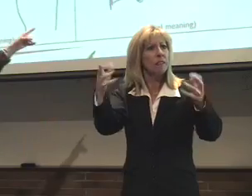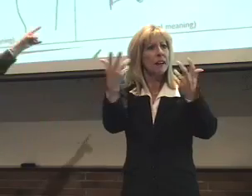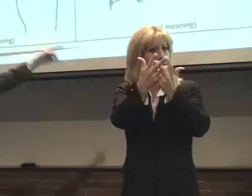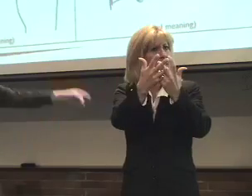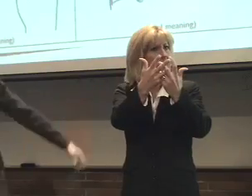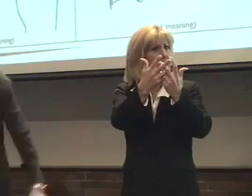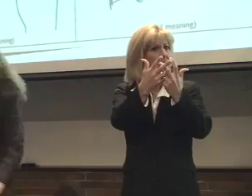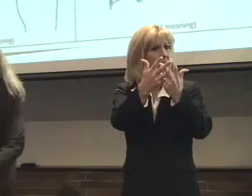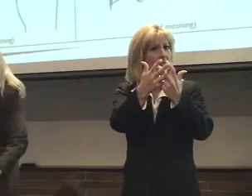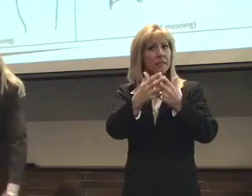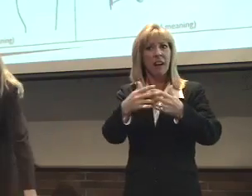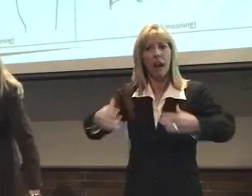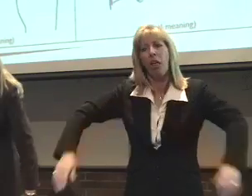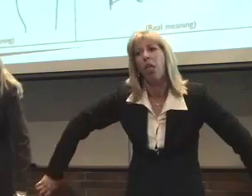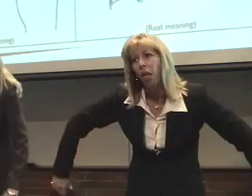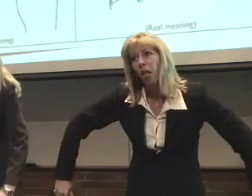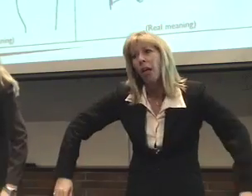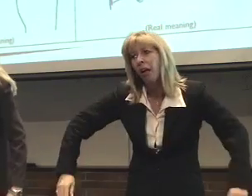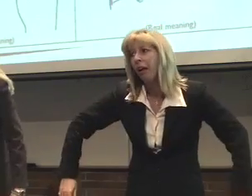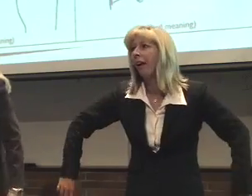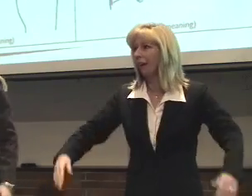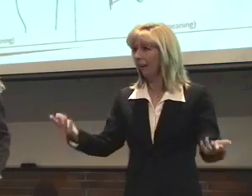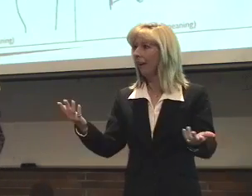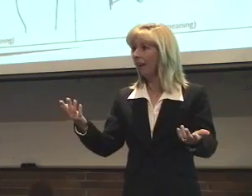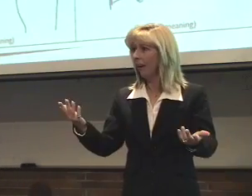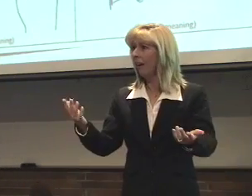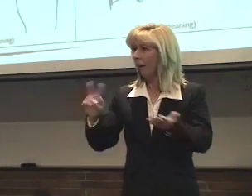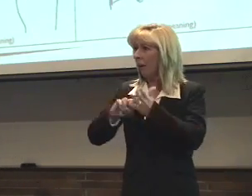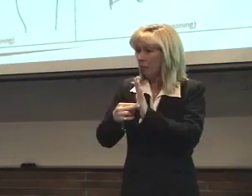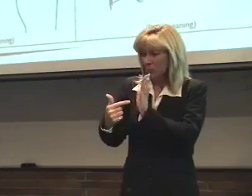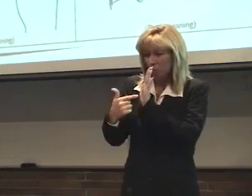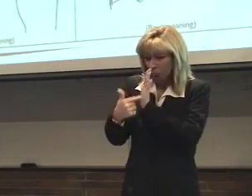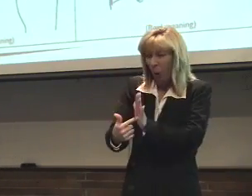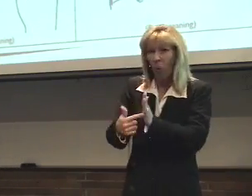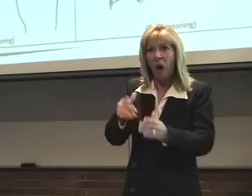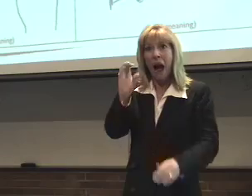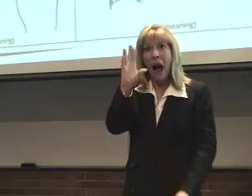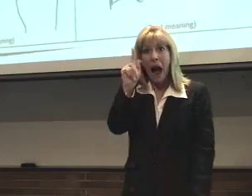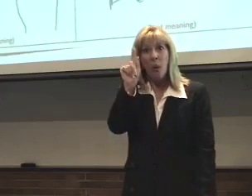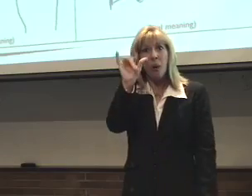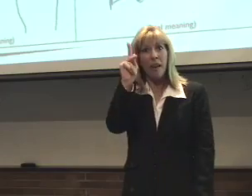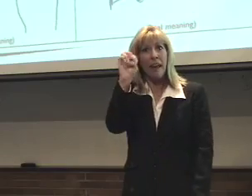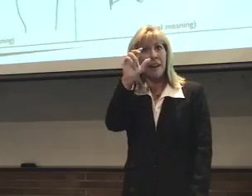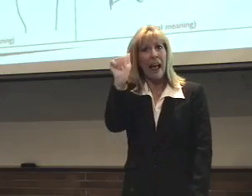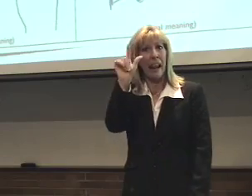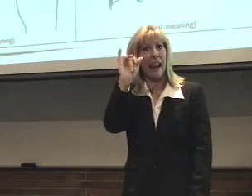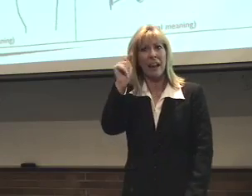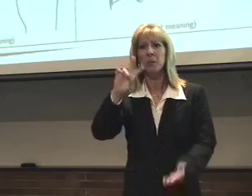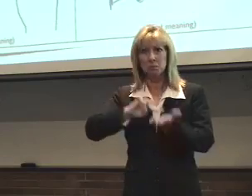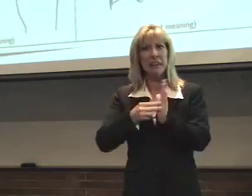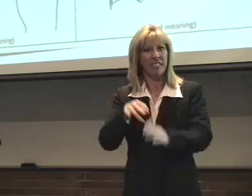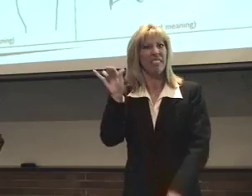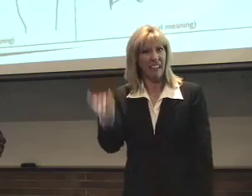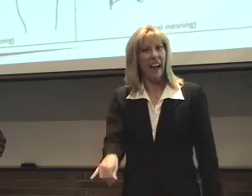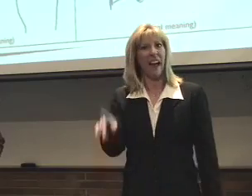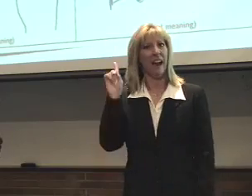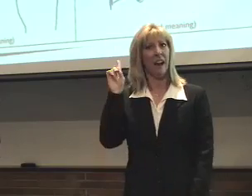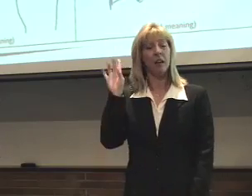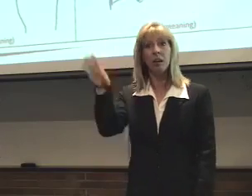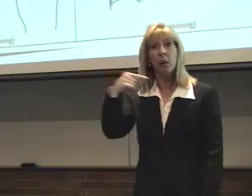the arms just like hanging there. That's what out like a light means. I never told him how to draw anything like that. I never even